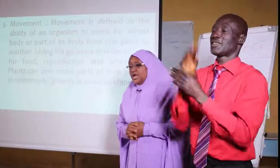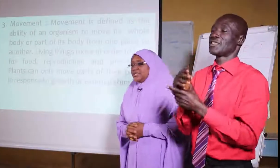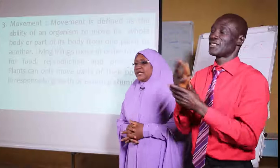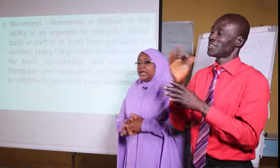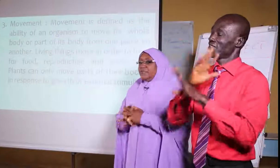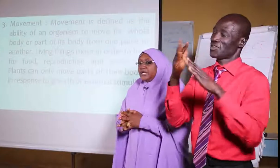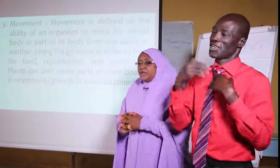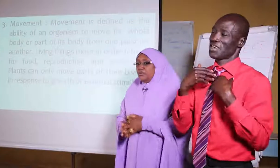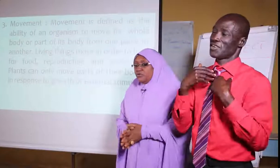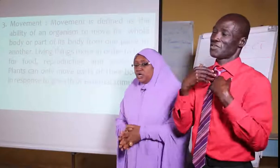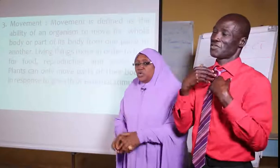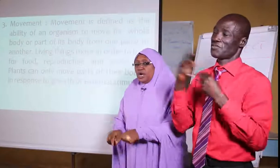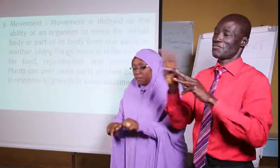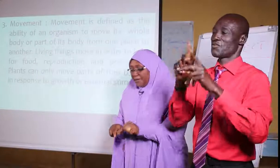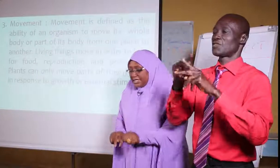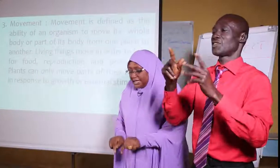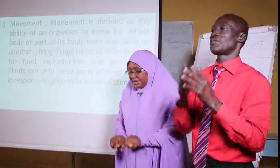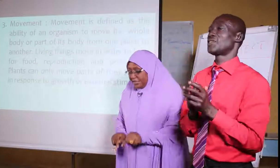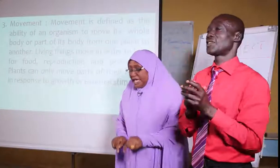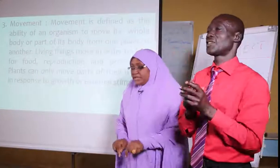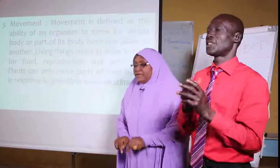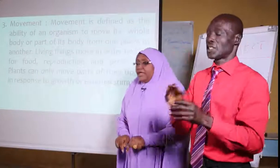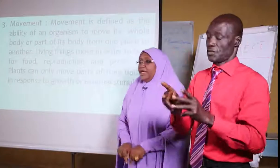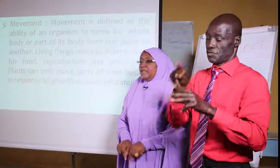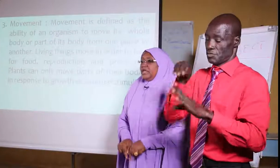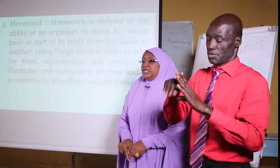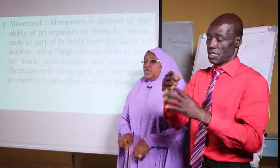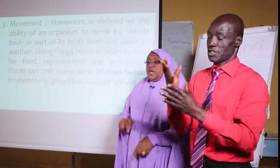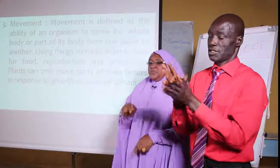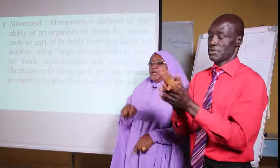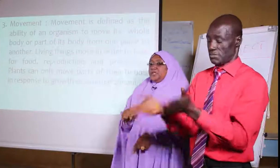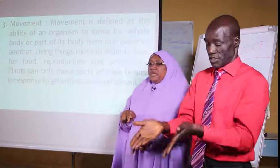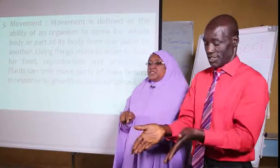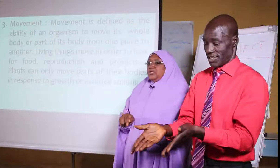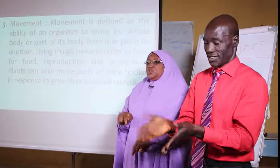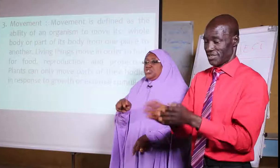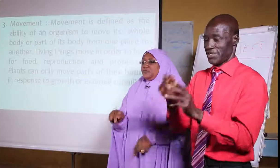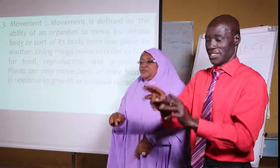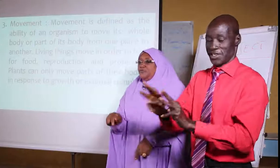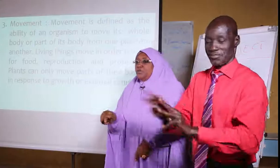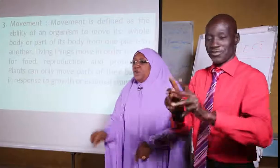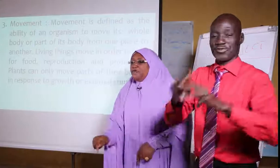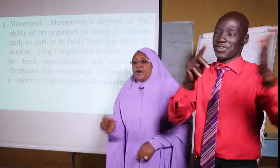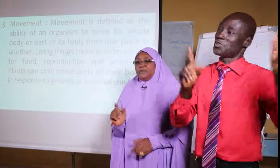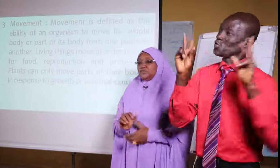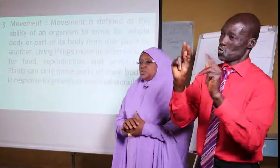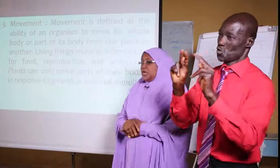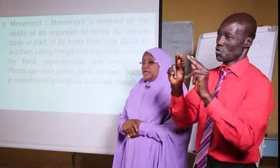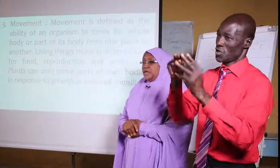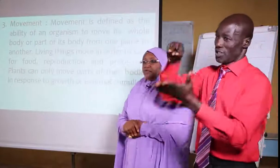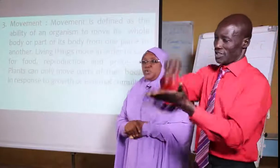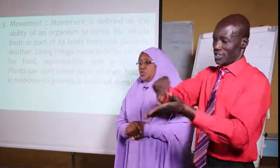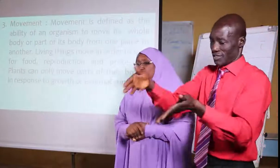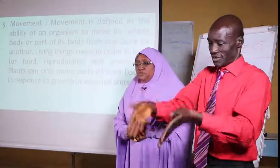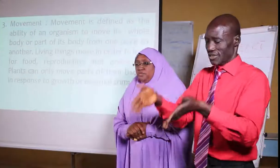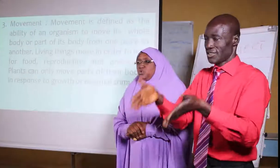those organs that can make them move. You cannot plant a maize here, then you expect the maize to shift from one farm to